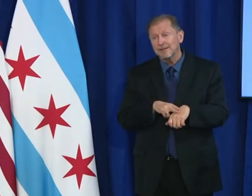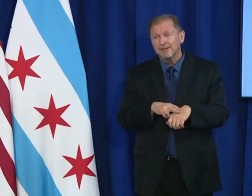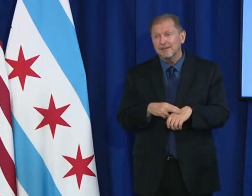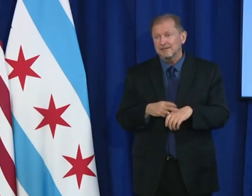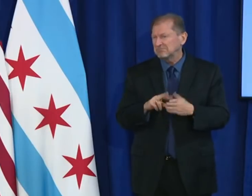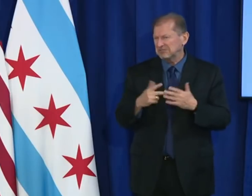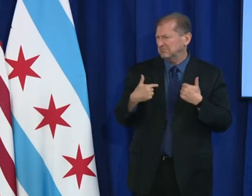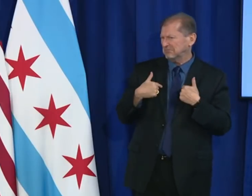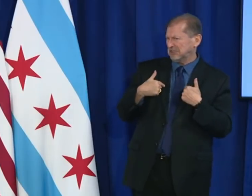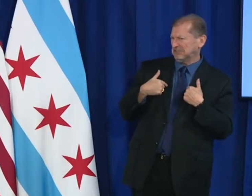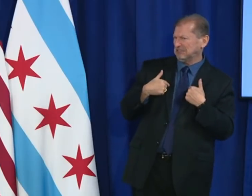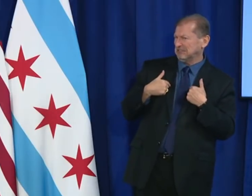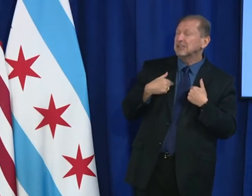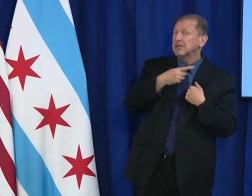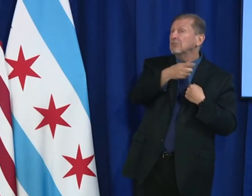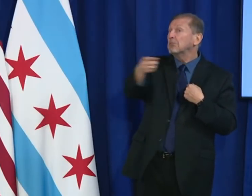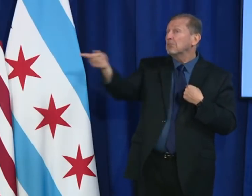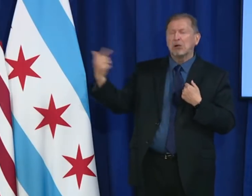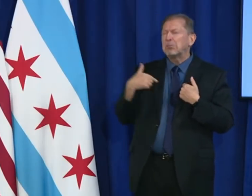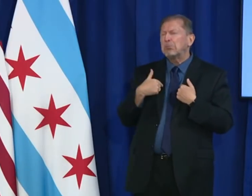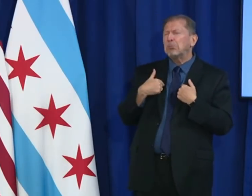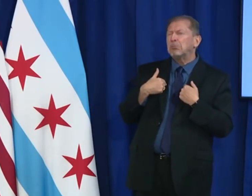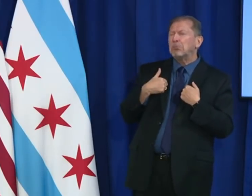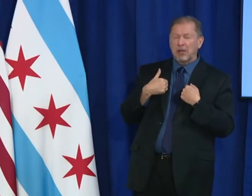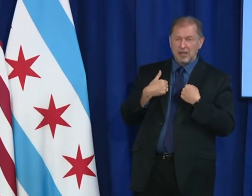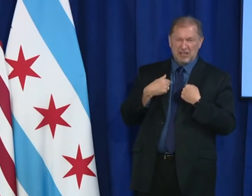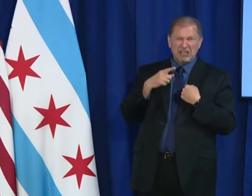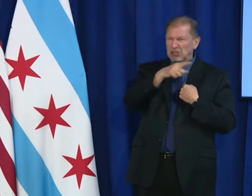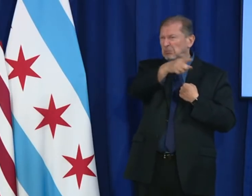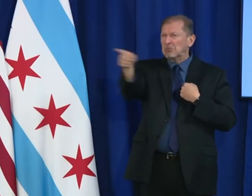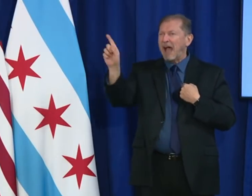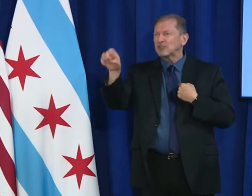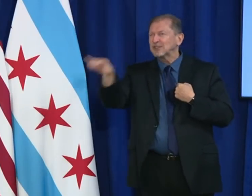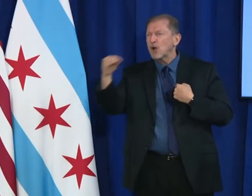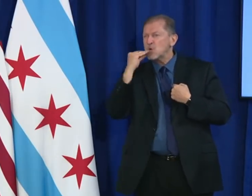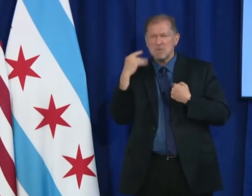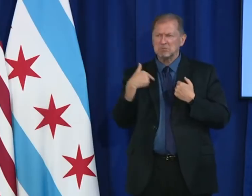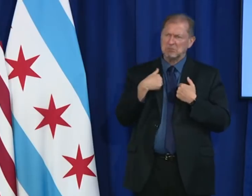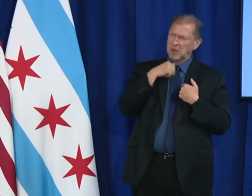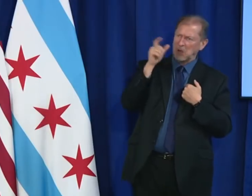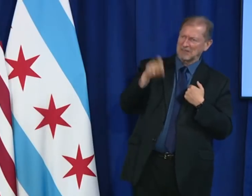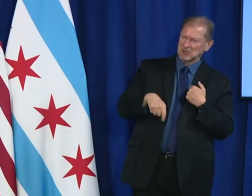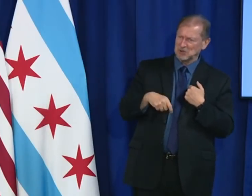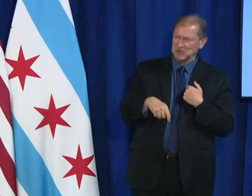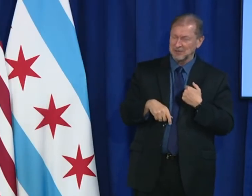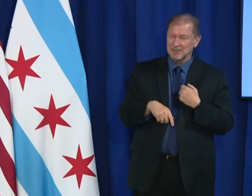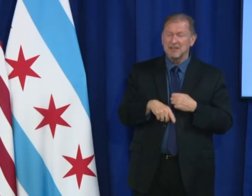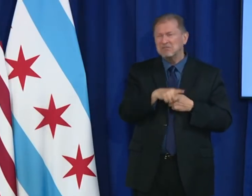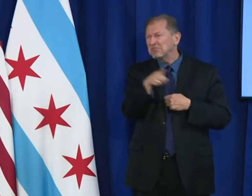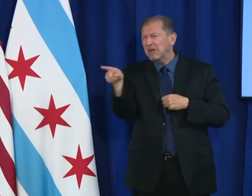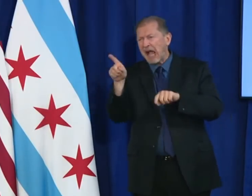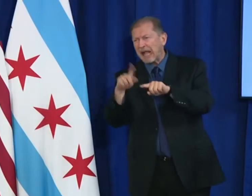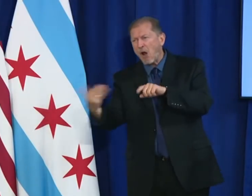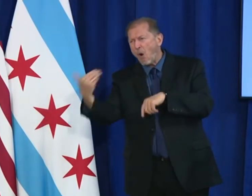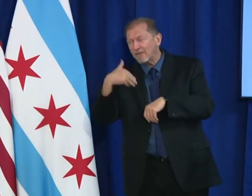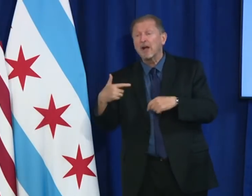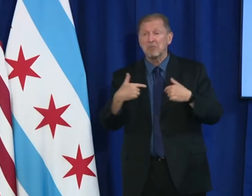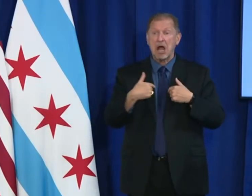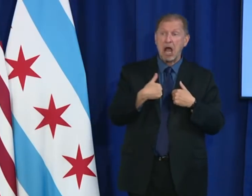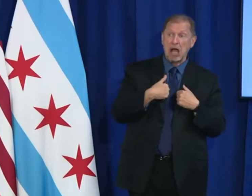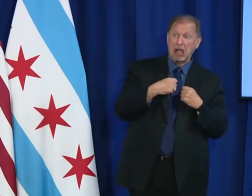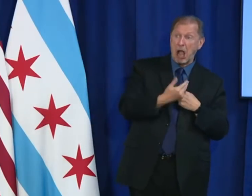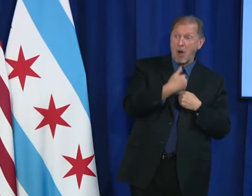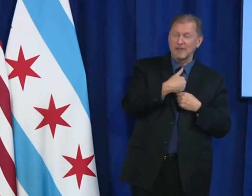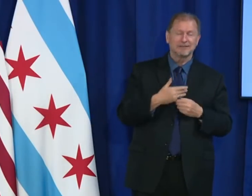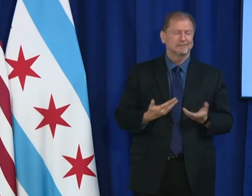mean me. Surely you can't mean me when I say you have to stay home right now, or you shouldn't have somebody over, or you shouldn't have Thanksgiving.